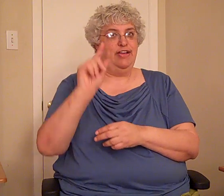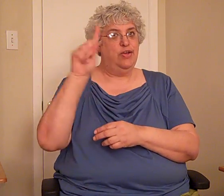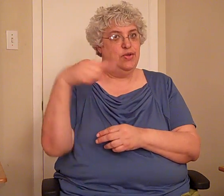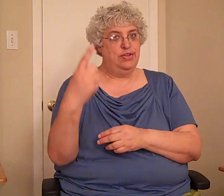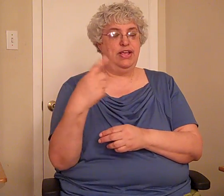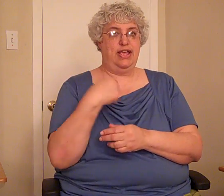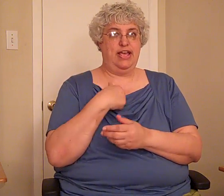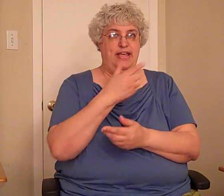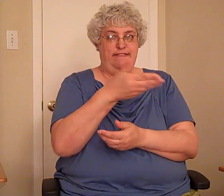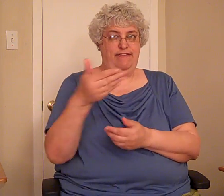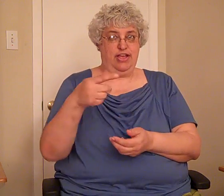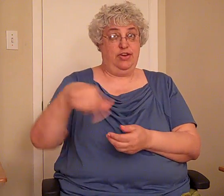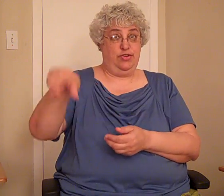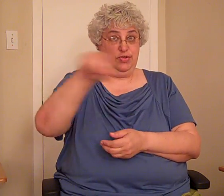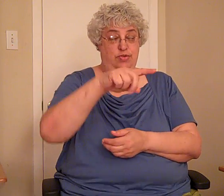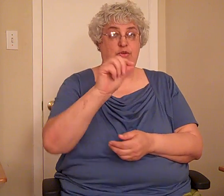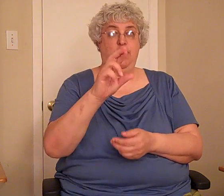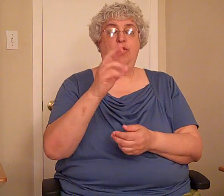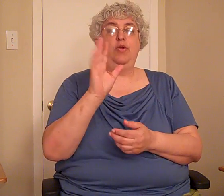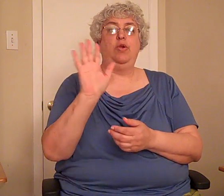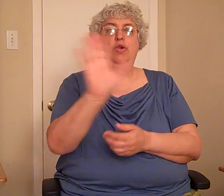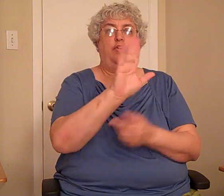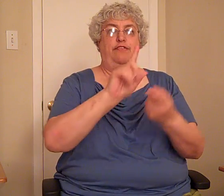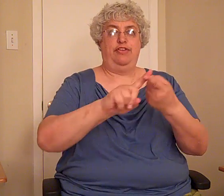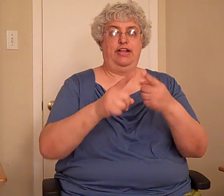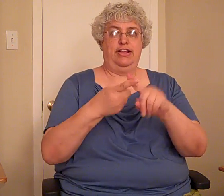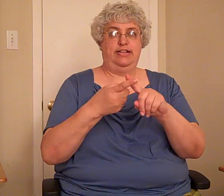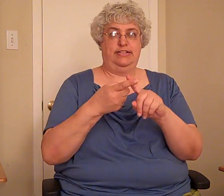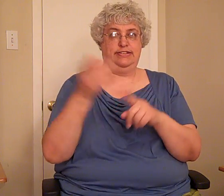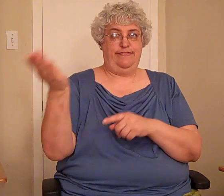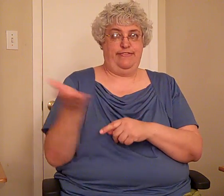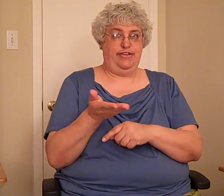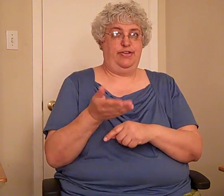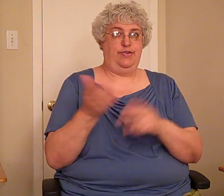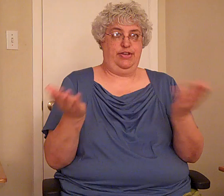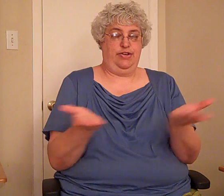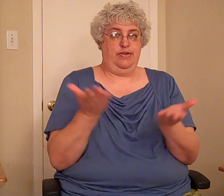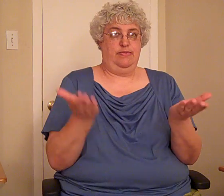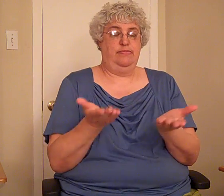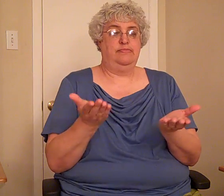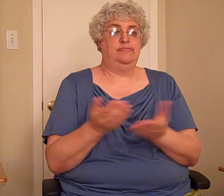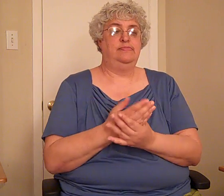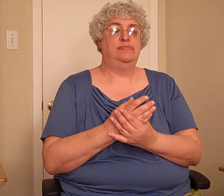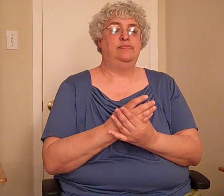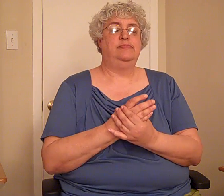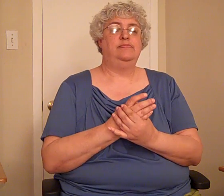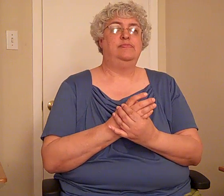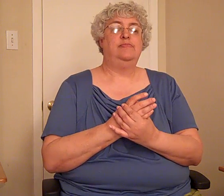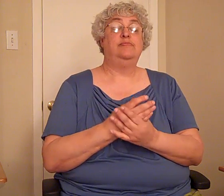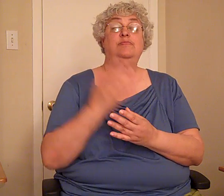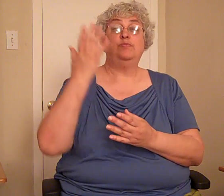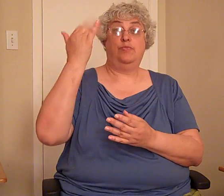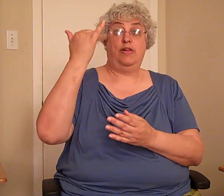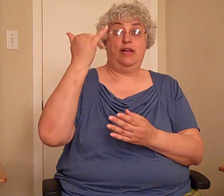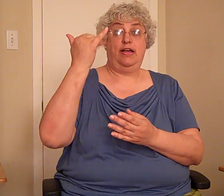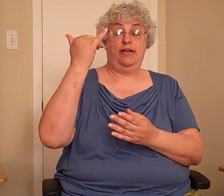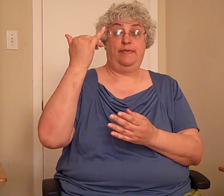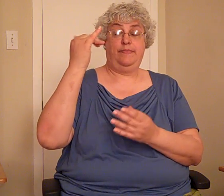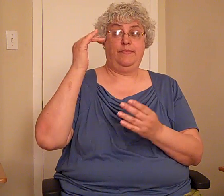either I invited you to or perhaps one of your friends invited you to. And kind of the purpose for me doing this call,